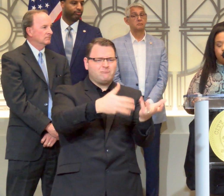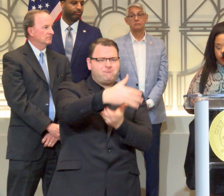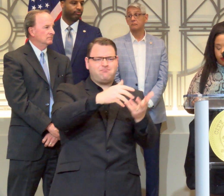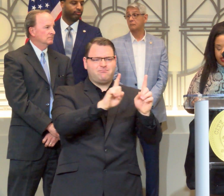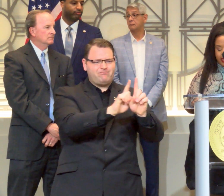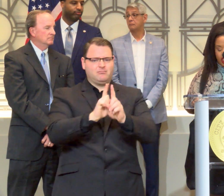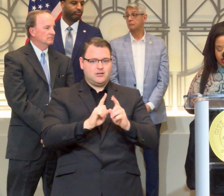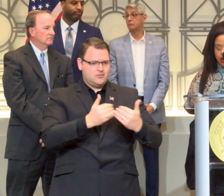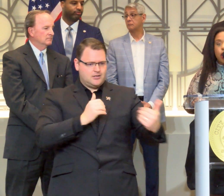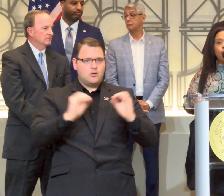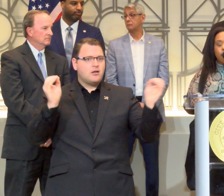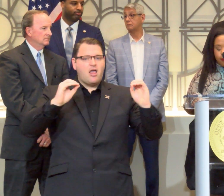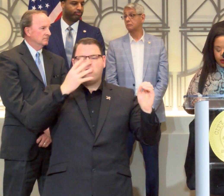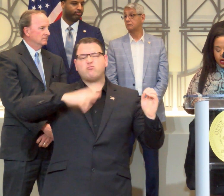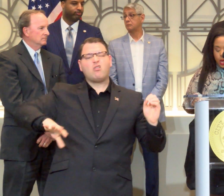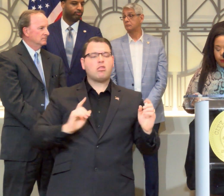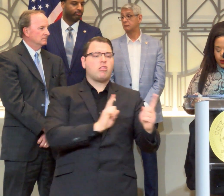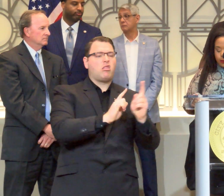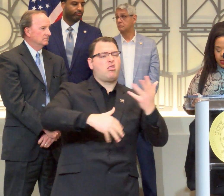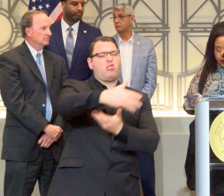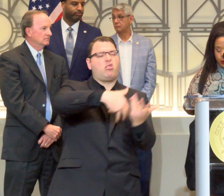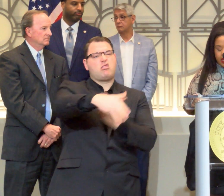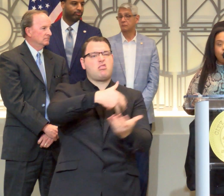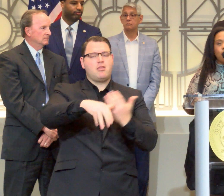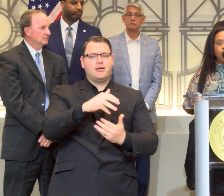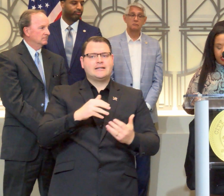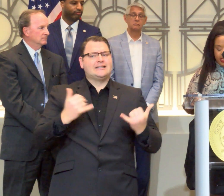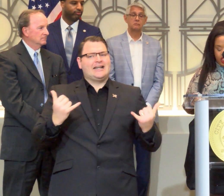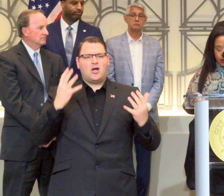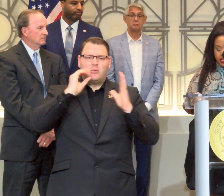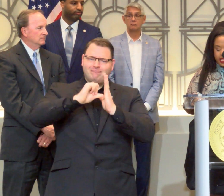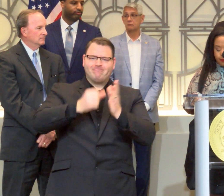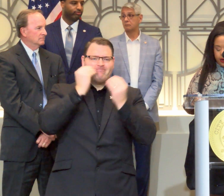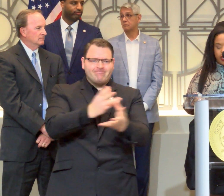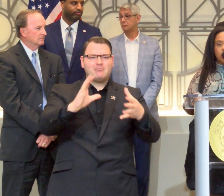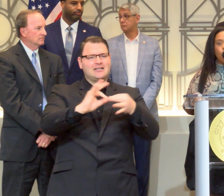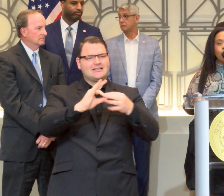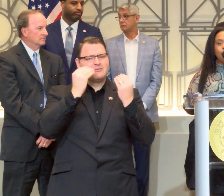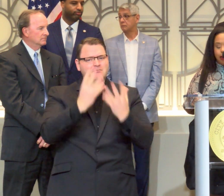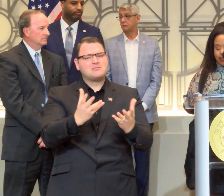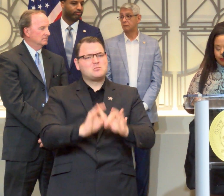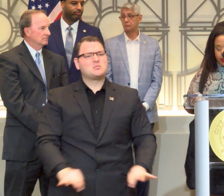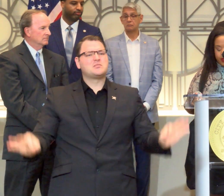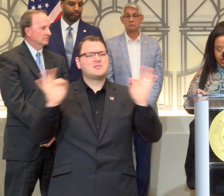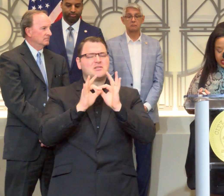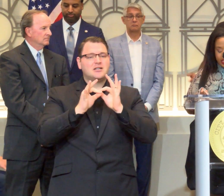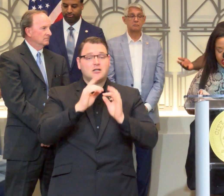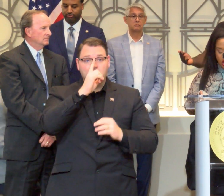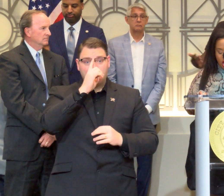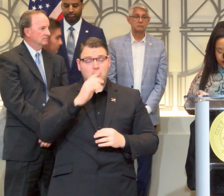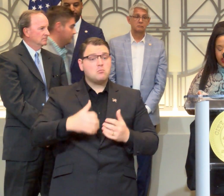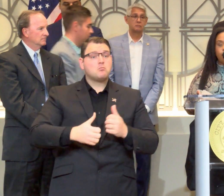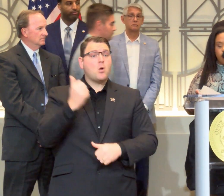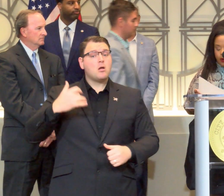share this important message. Remember, most people who become infected generally experience only mild symptoms, such